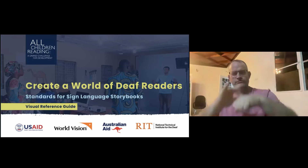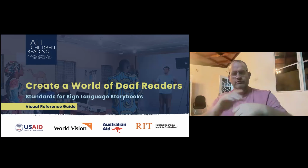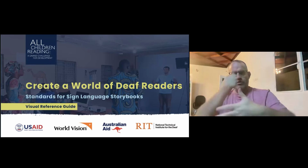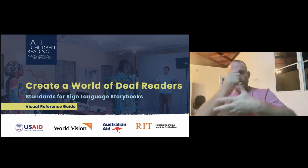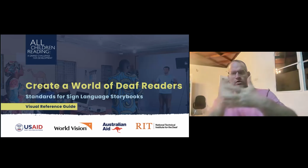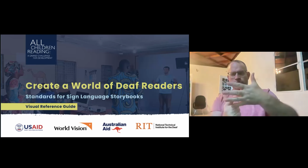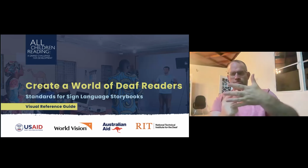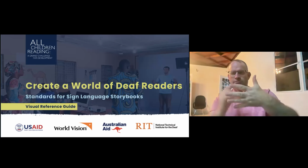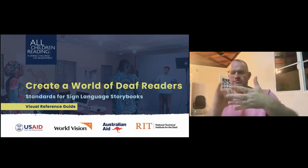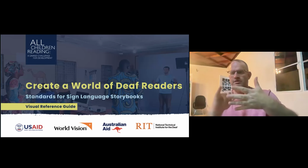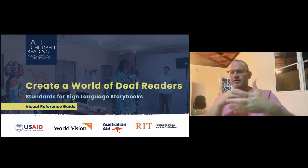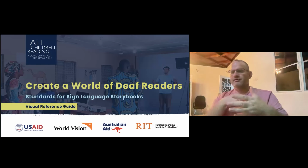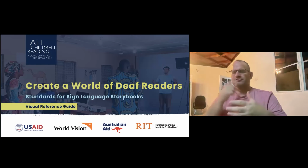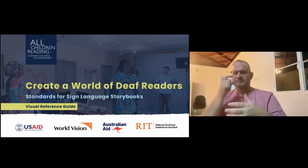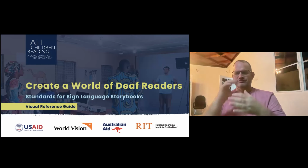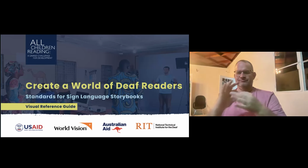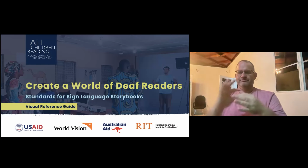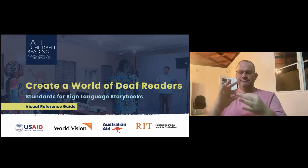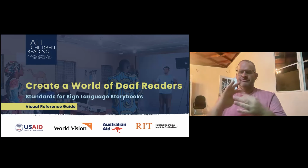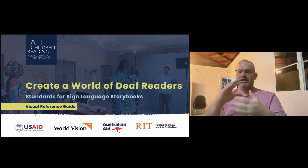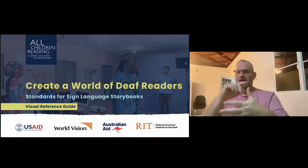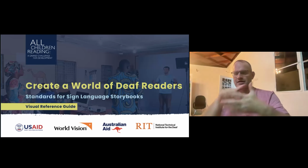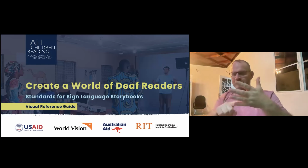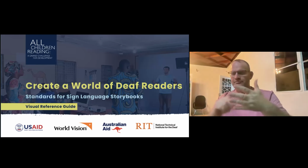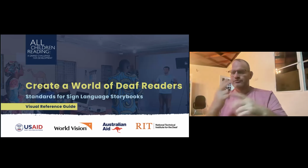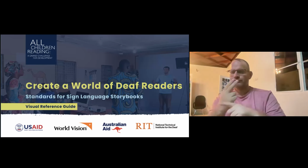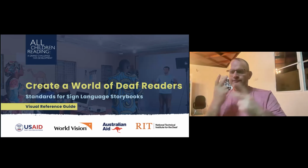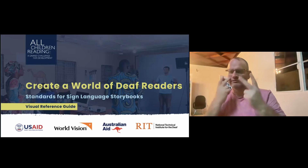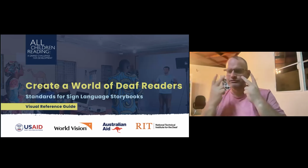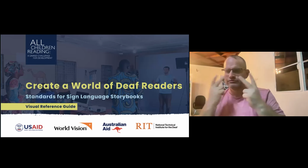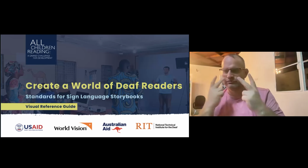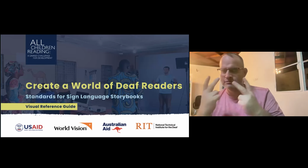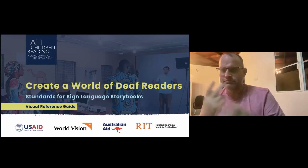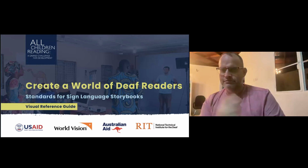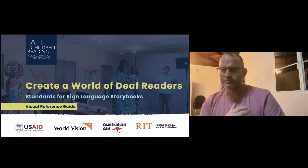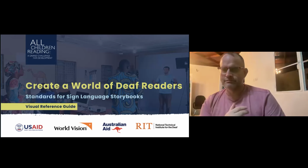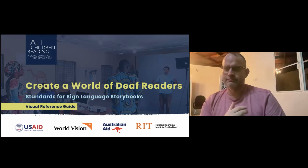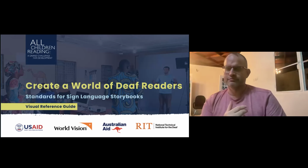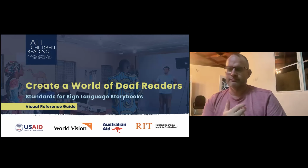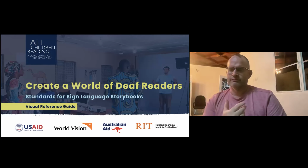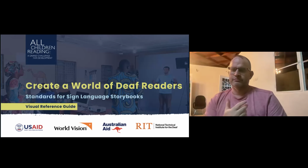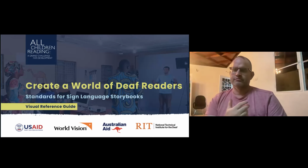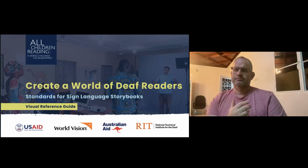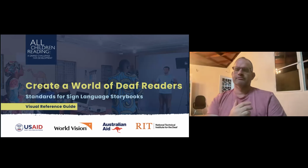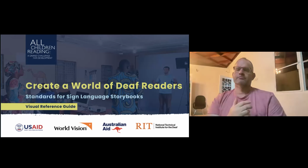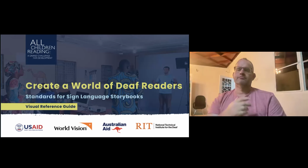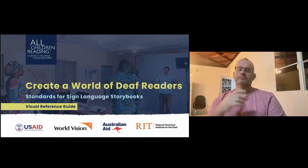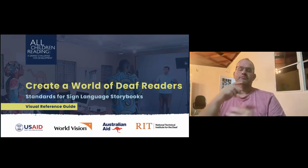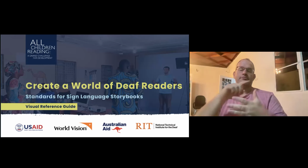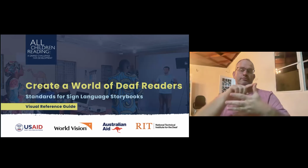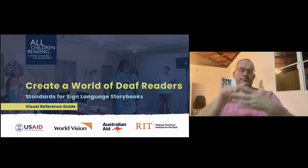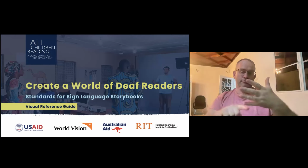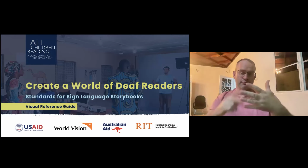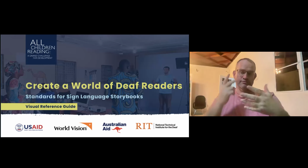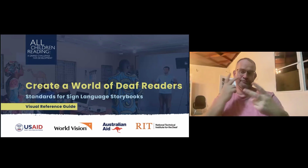we developed videos that highlight each of the elements of the guidelines so that we can have that accessible